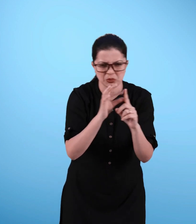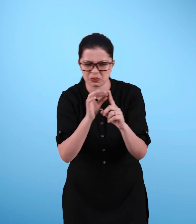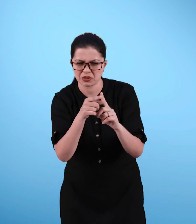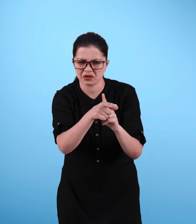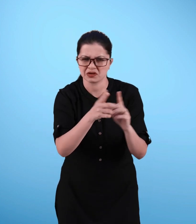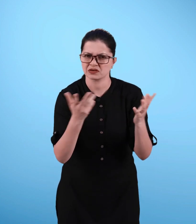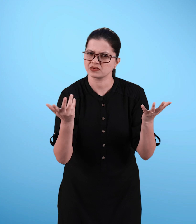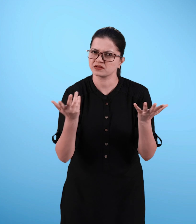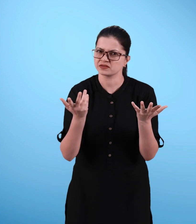How is it done?